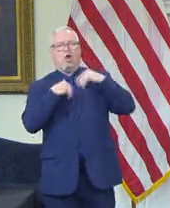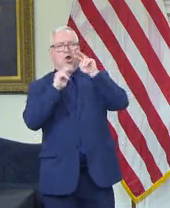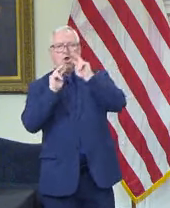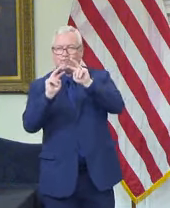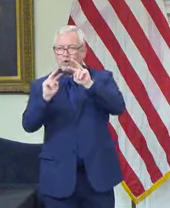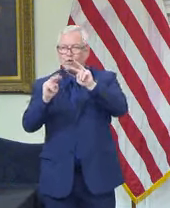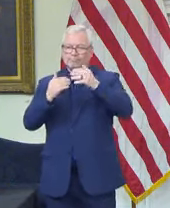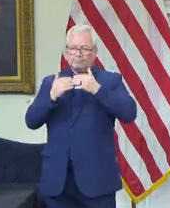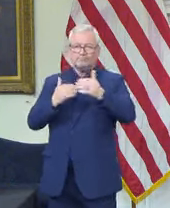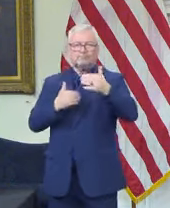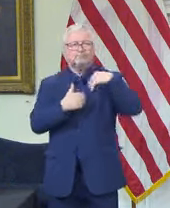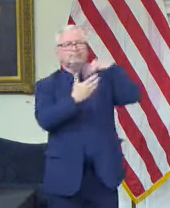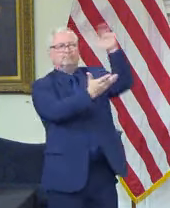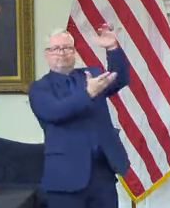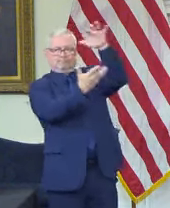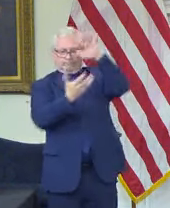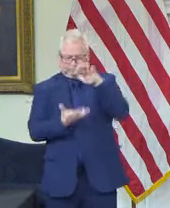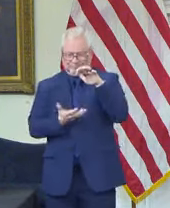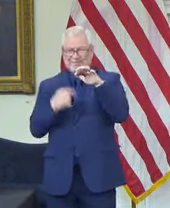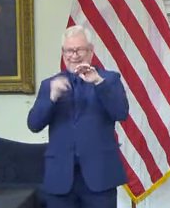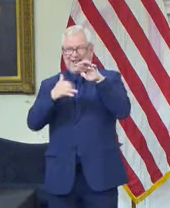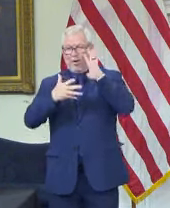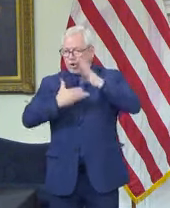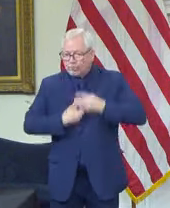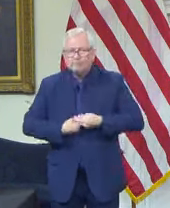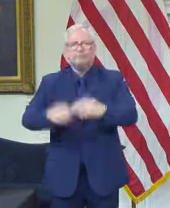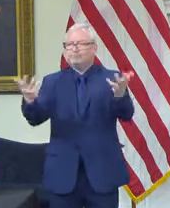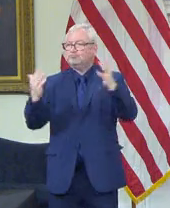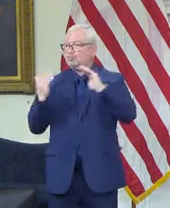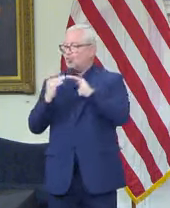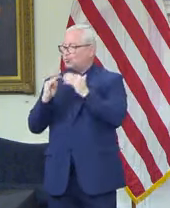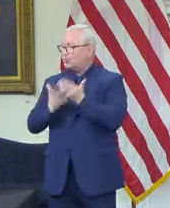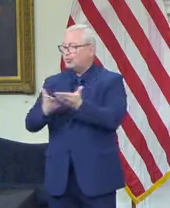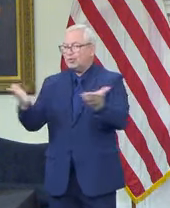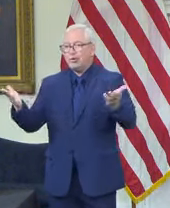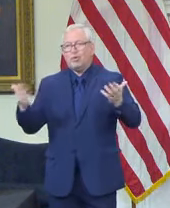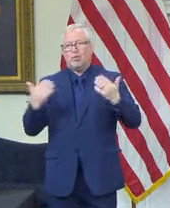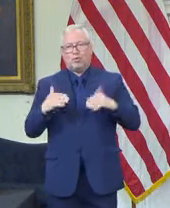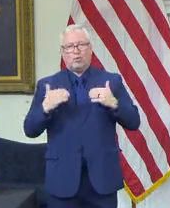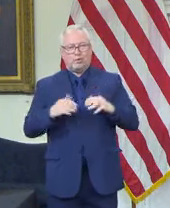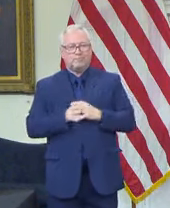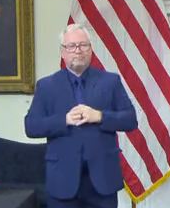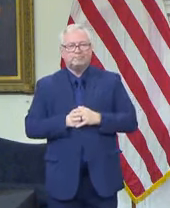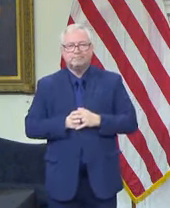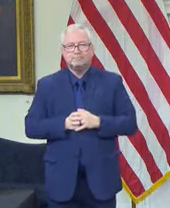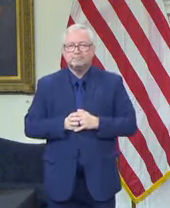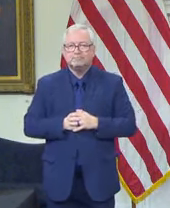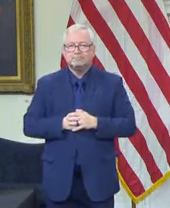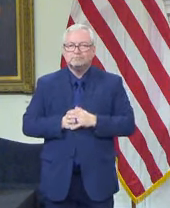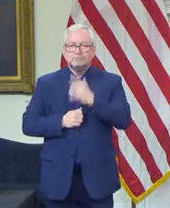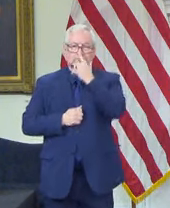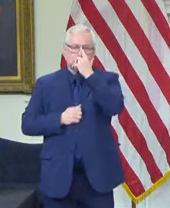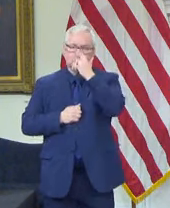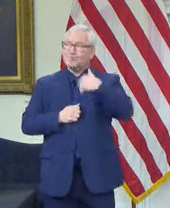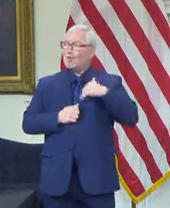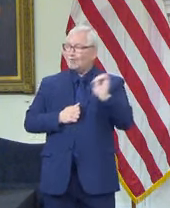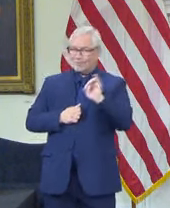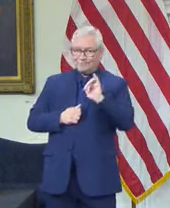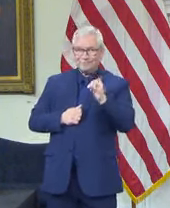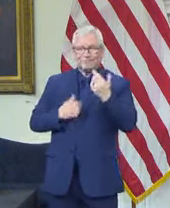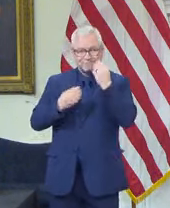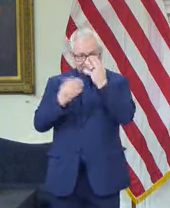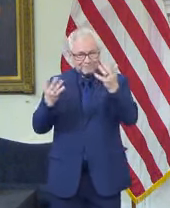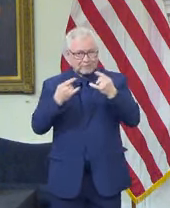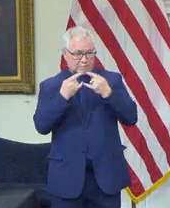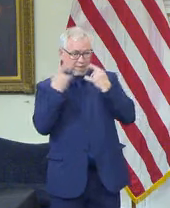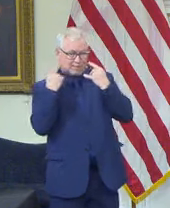weeks. We're also in the process of distributing 20 million N95 and